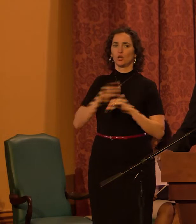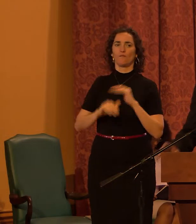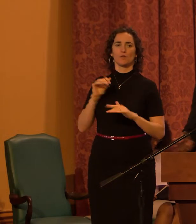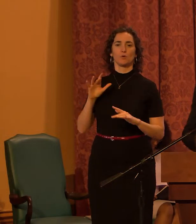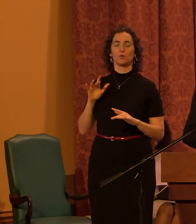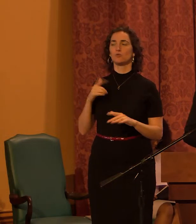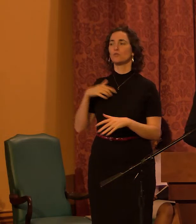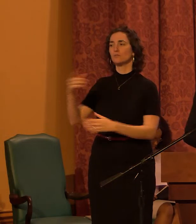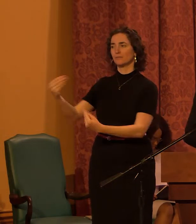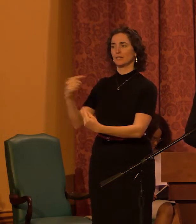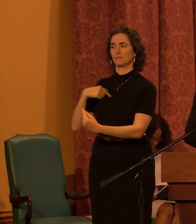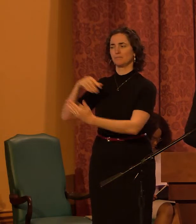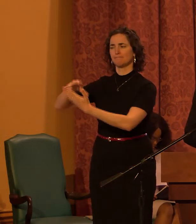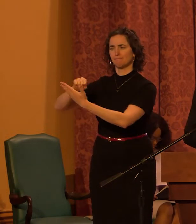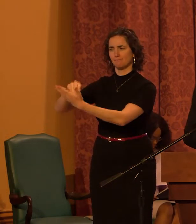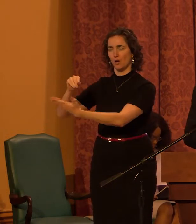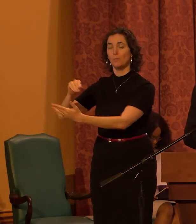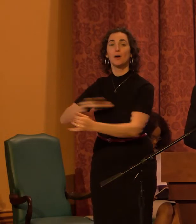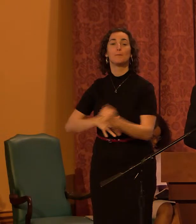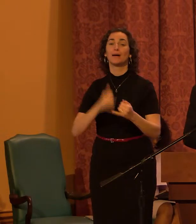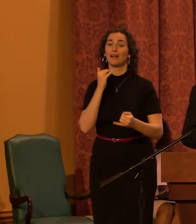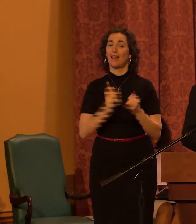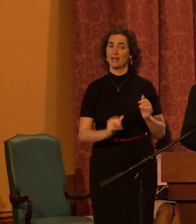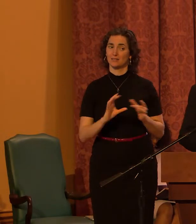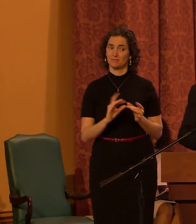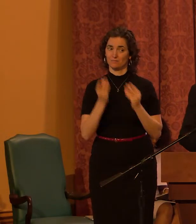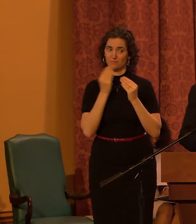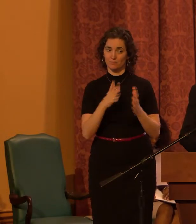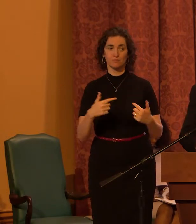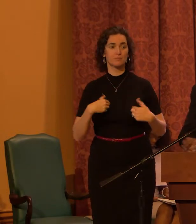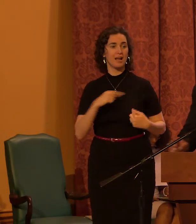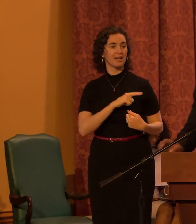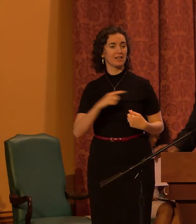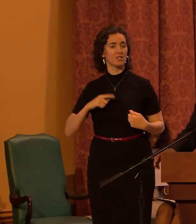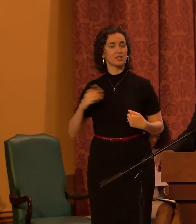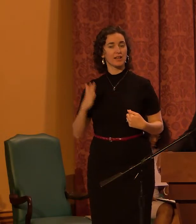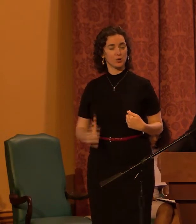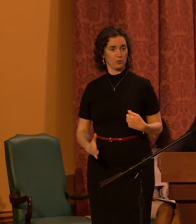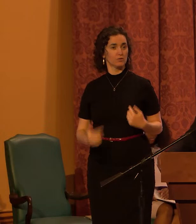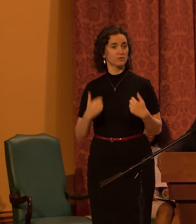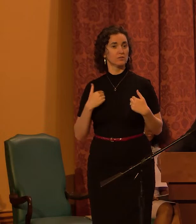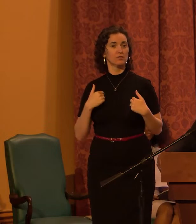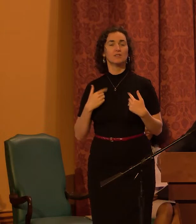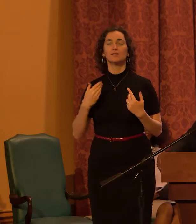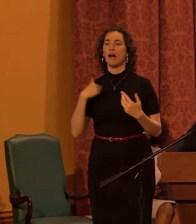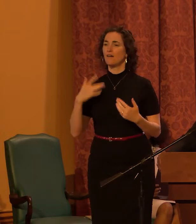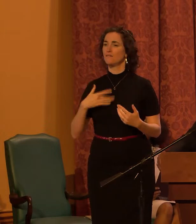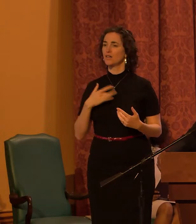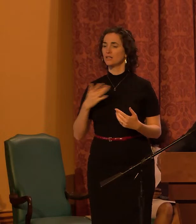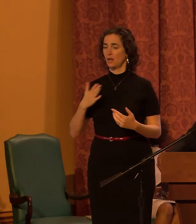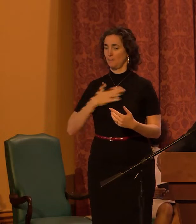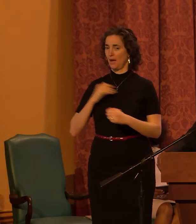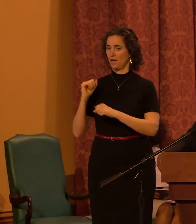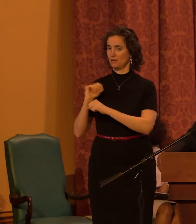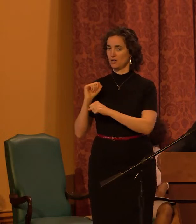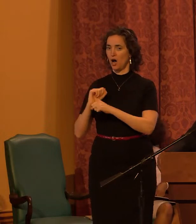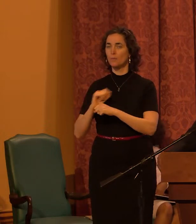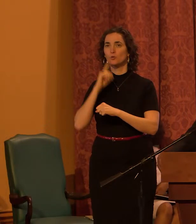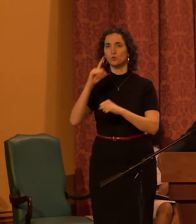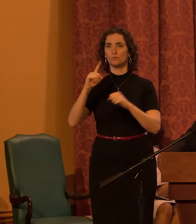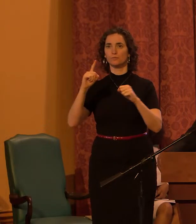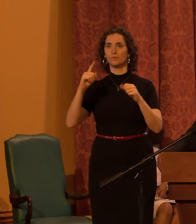I'll just close by just saying, as a legislator, I look at it as my job to balance the playing